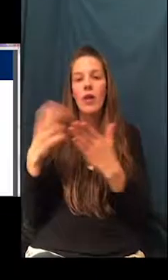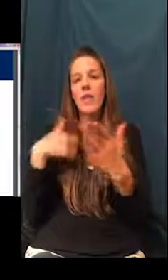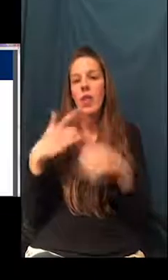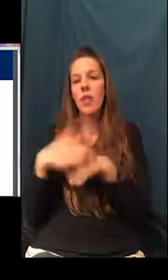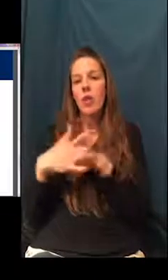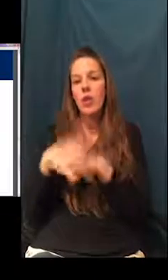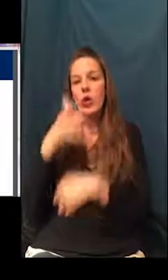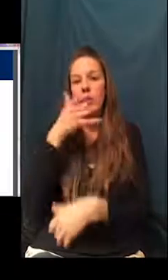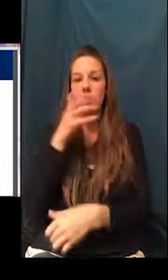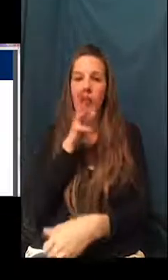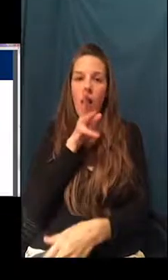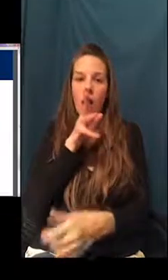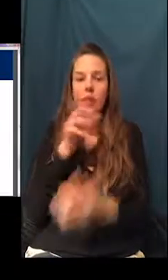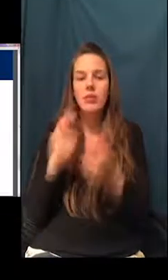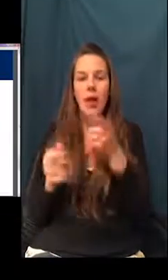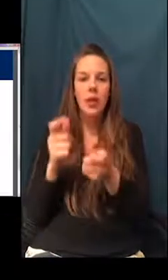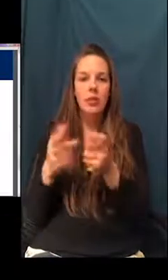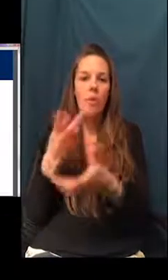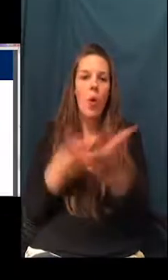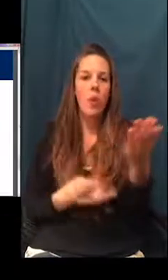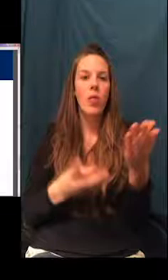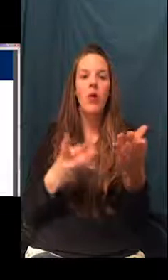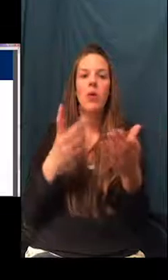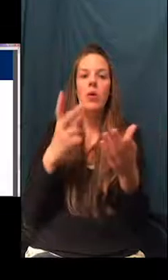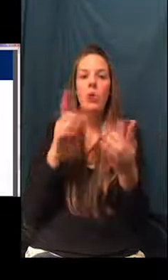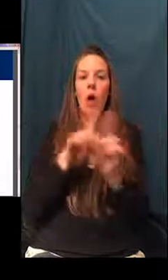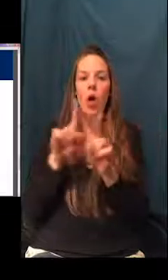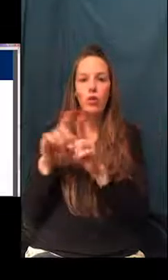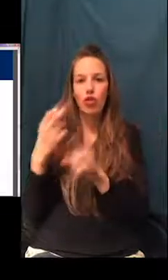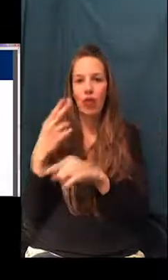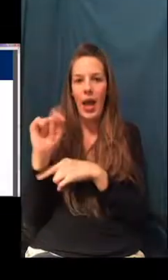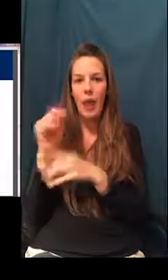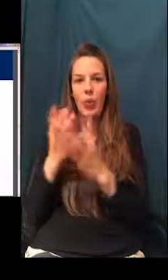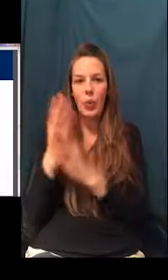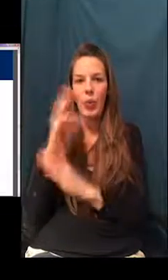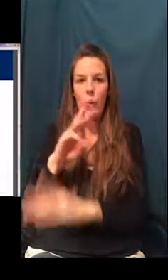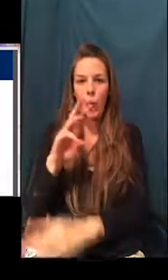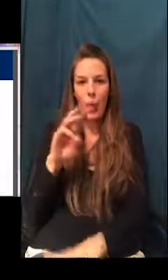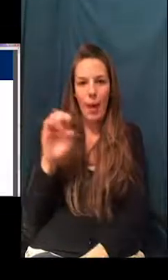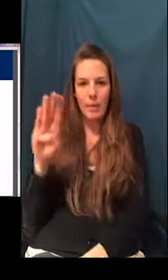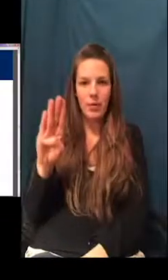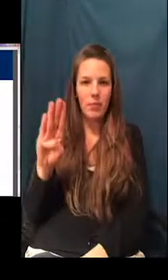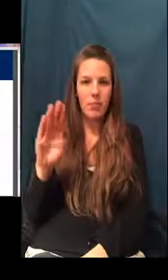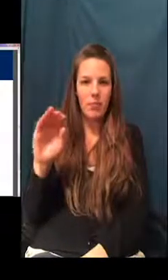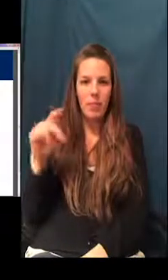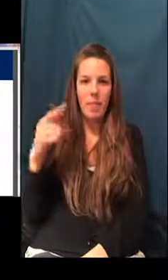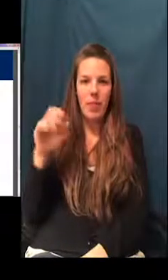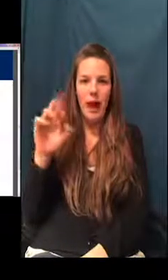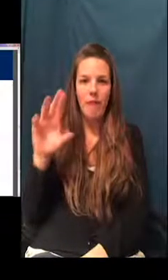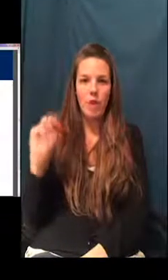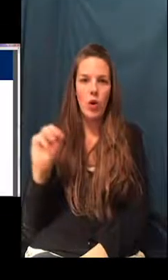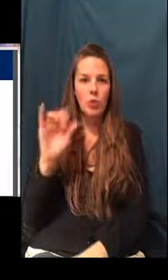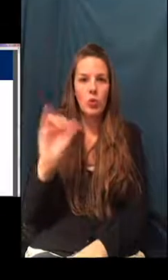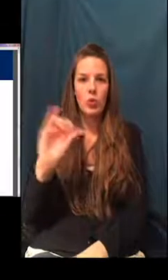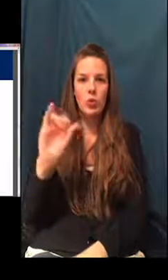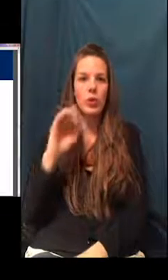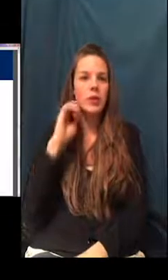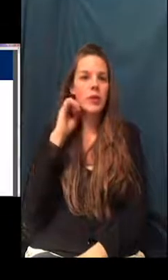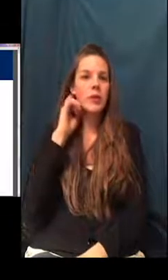text functionality. I believe you can also chat through their web platform at Your Life